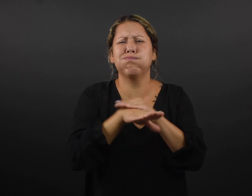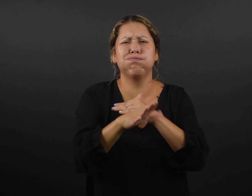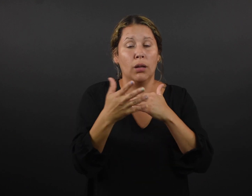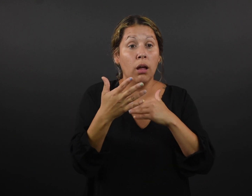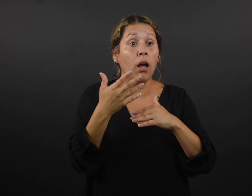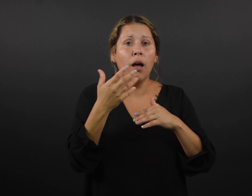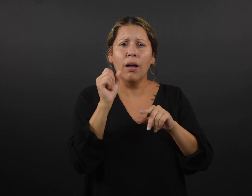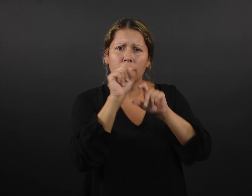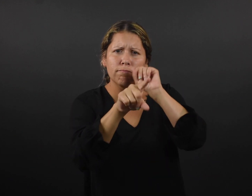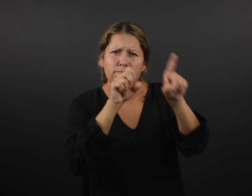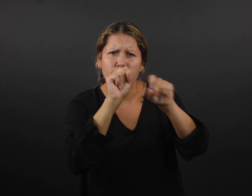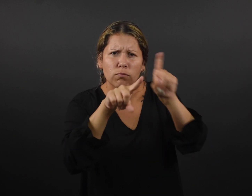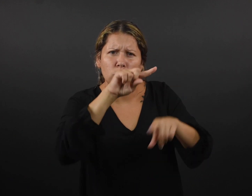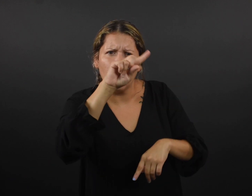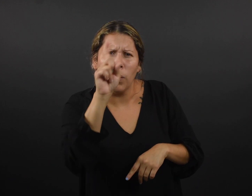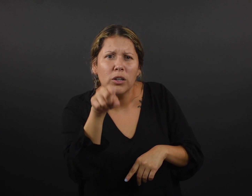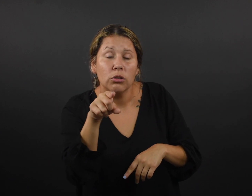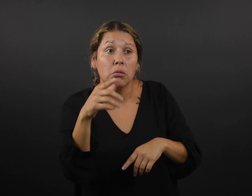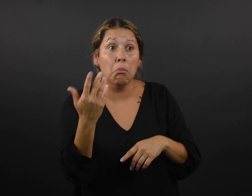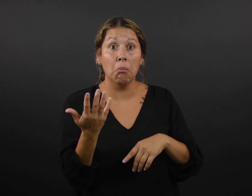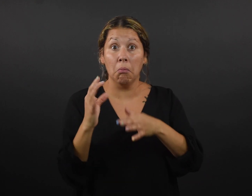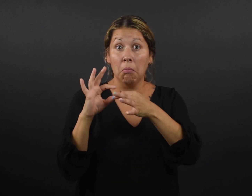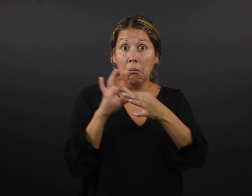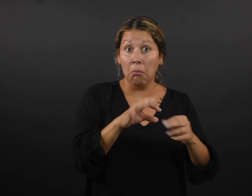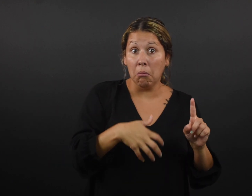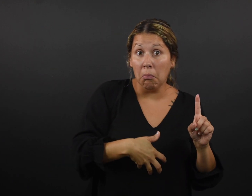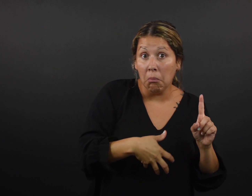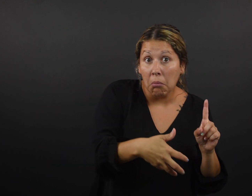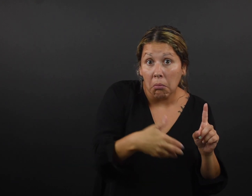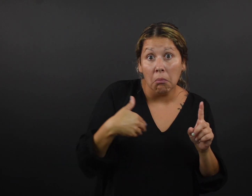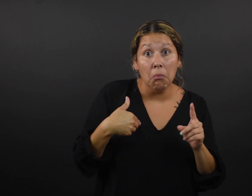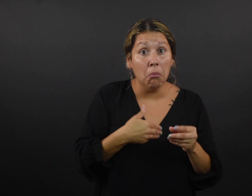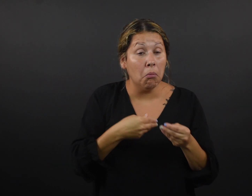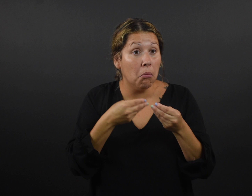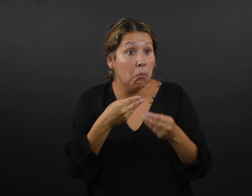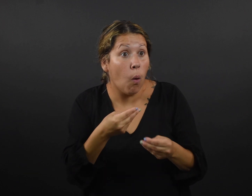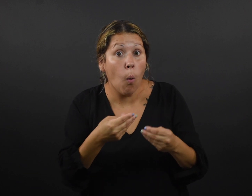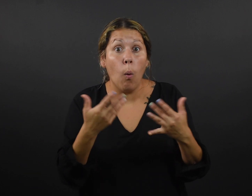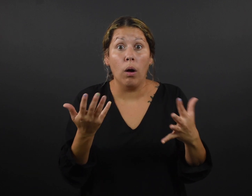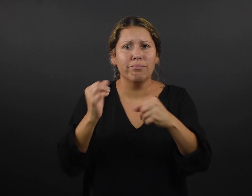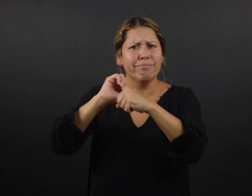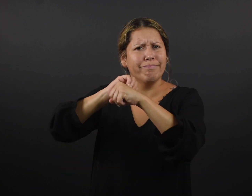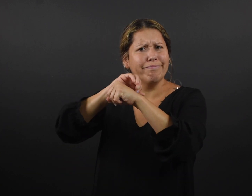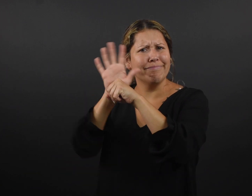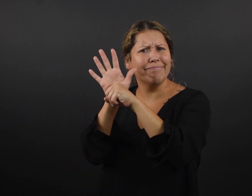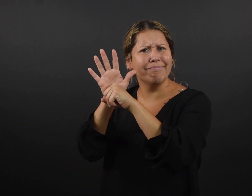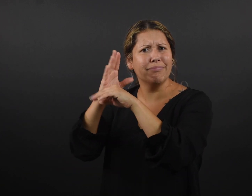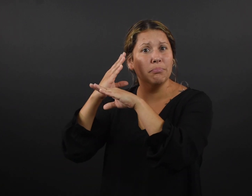to COVID-19, prevention, and testing.